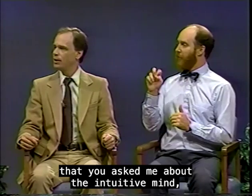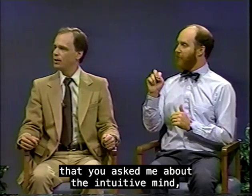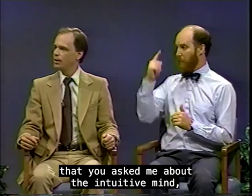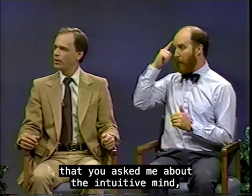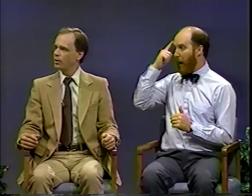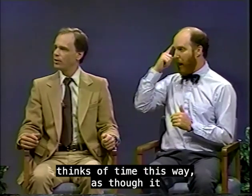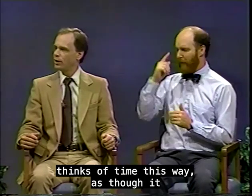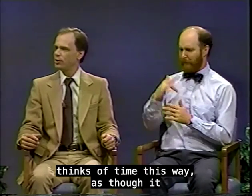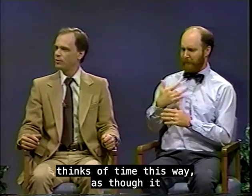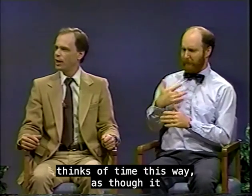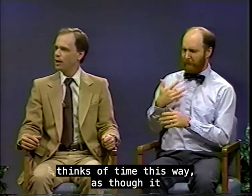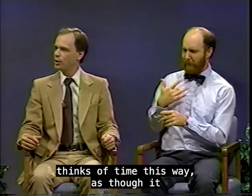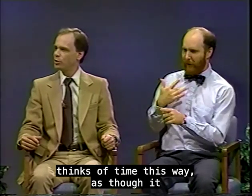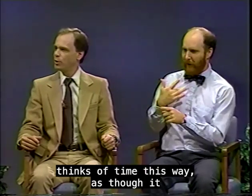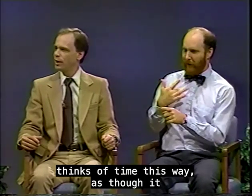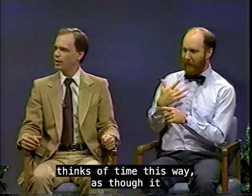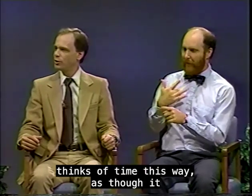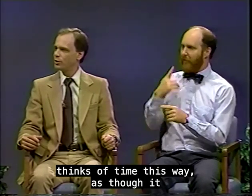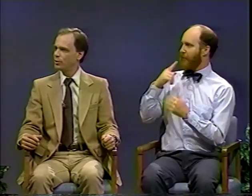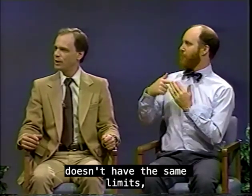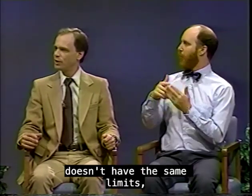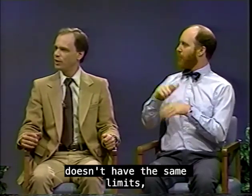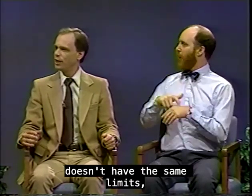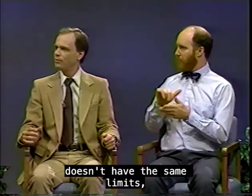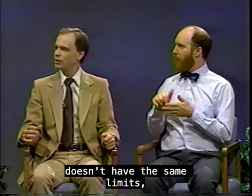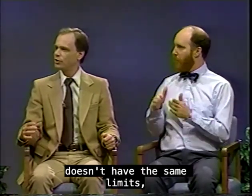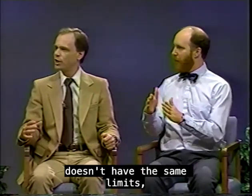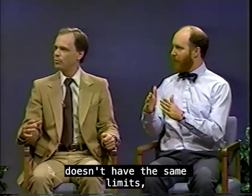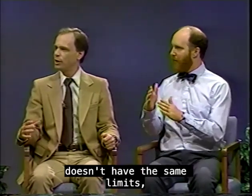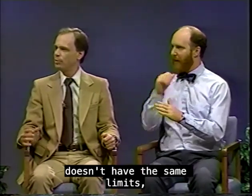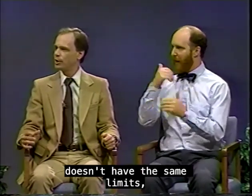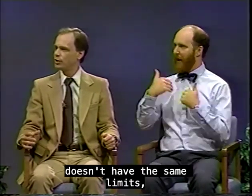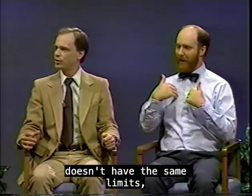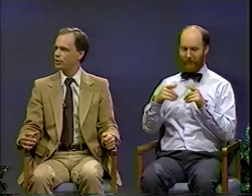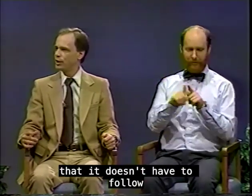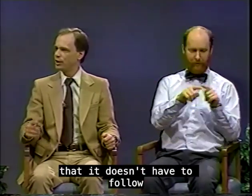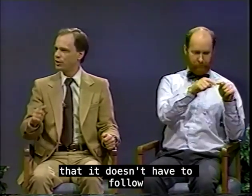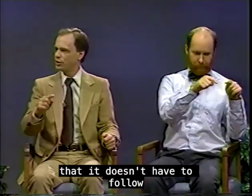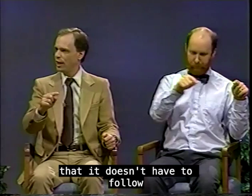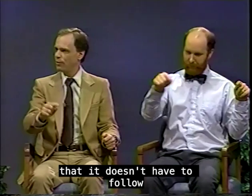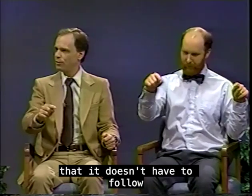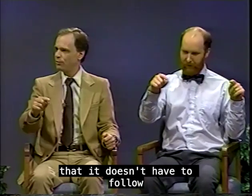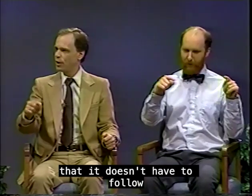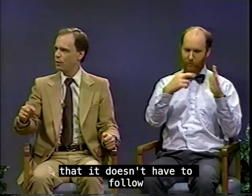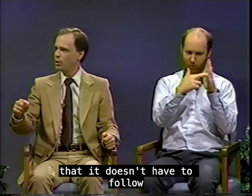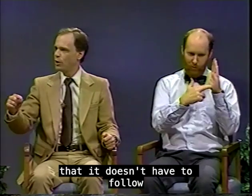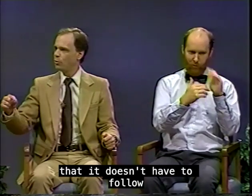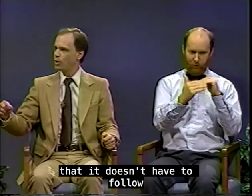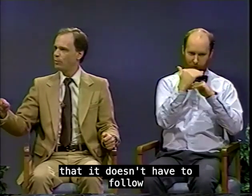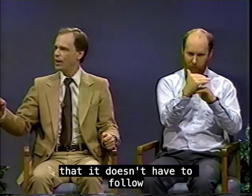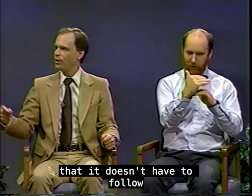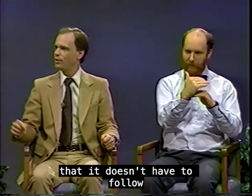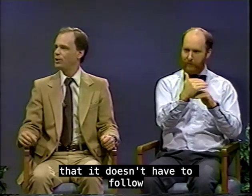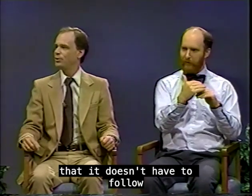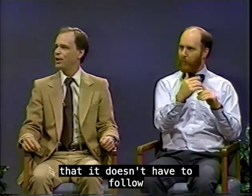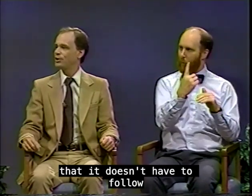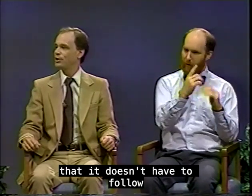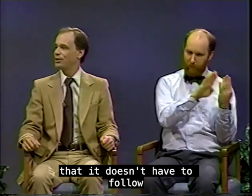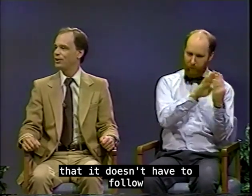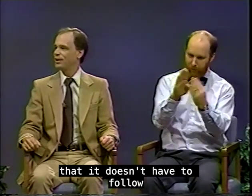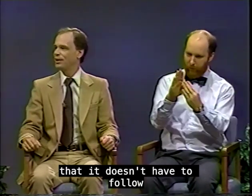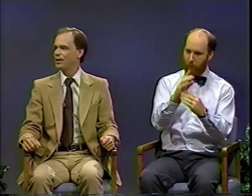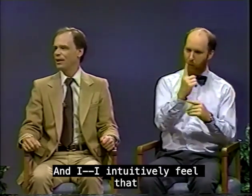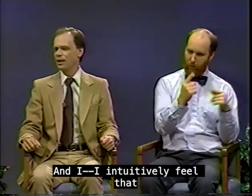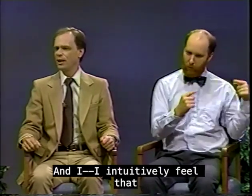mind, thinks of time this way, as though it doesn't have the same limits, that it doesn't have to follow one path in one